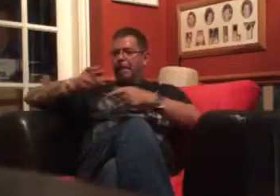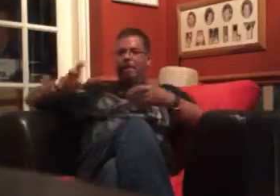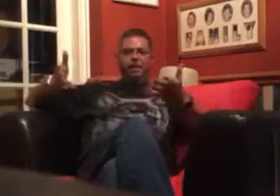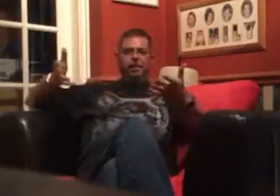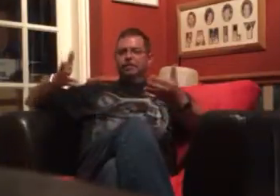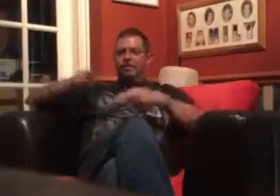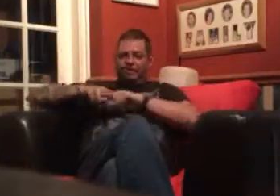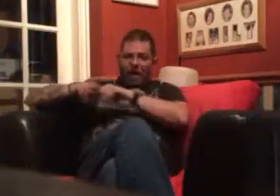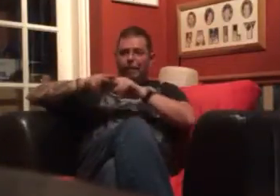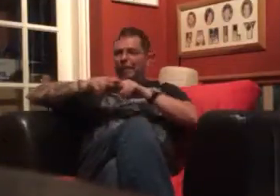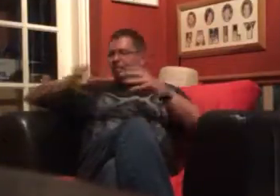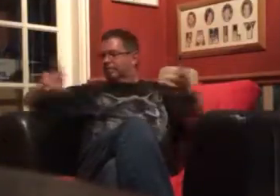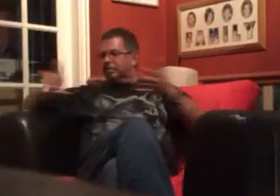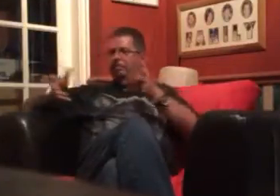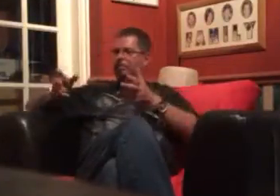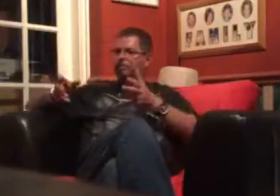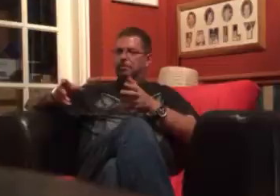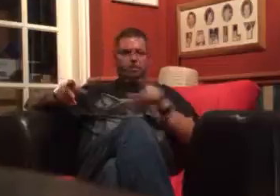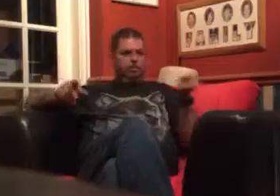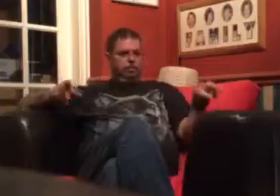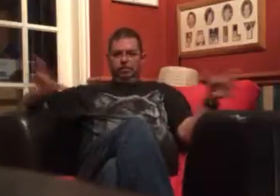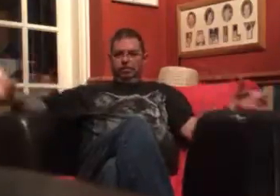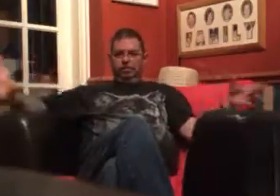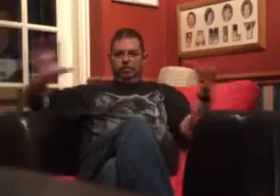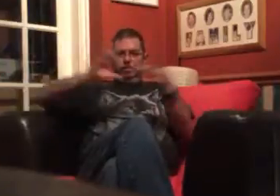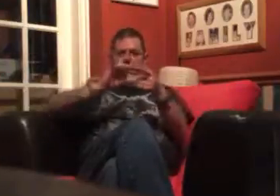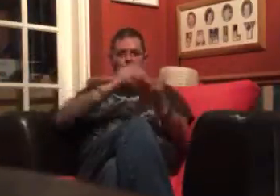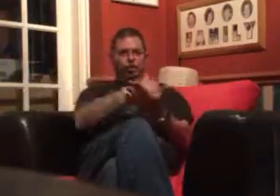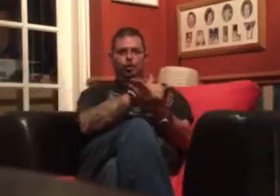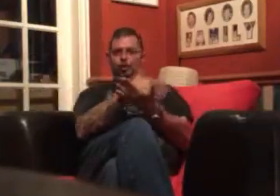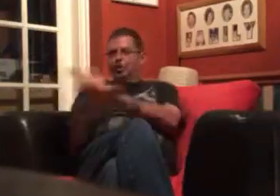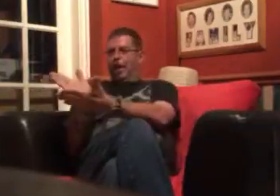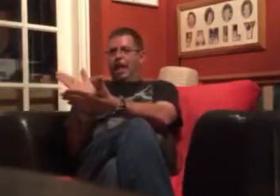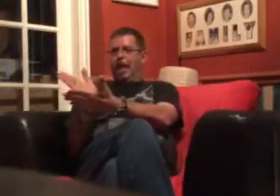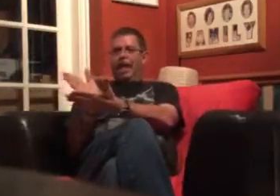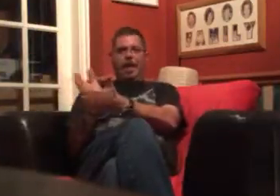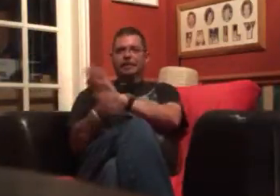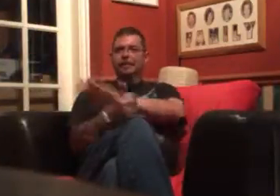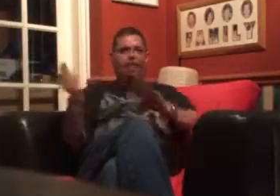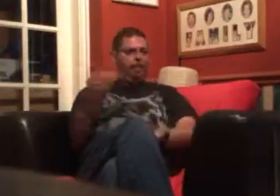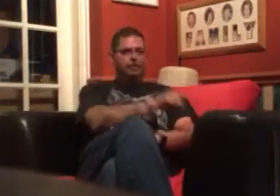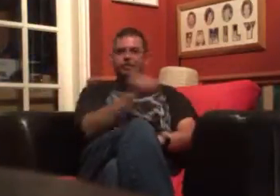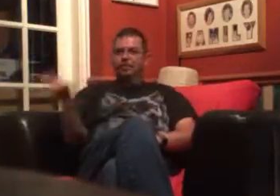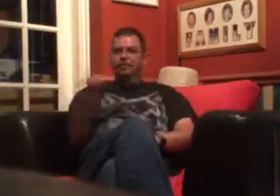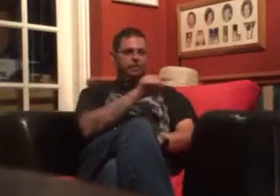knowledge, time management skills, good family knowledge, and obviously the younger students can then learn from them and they from